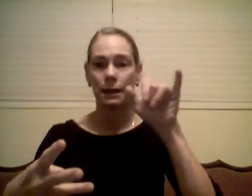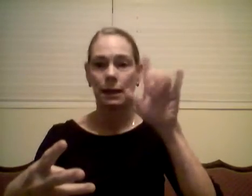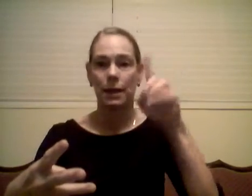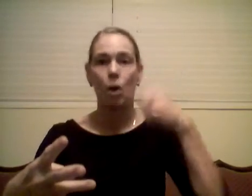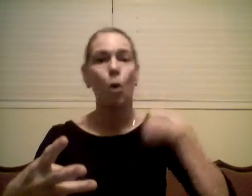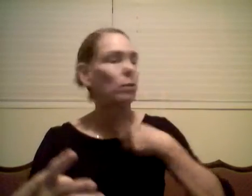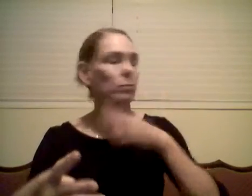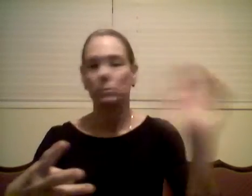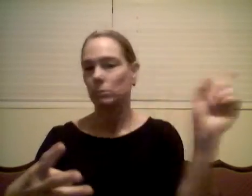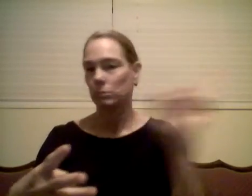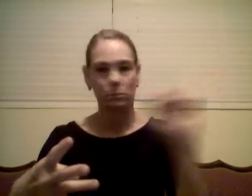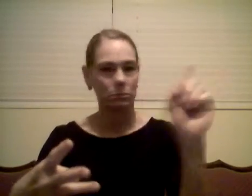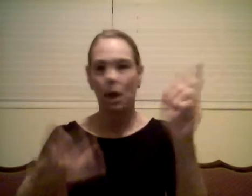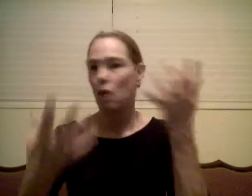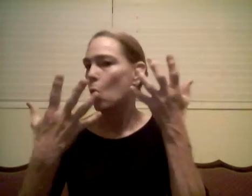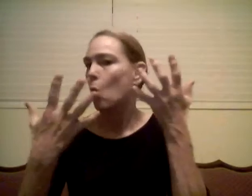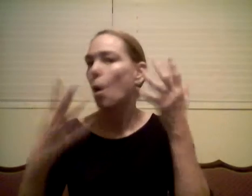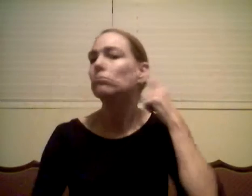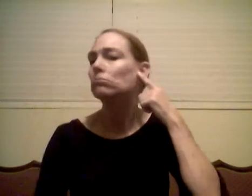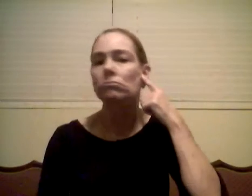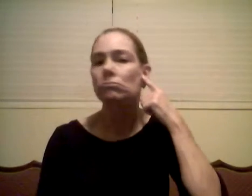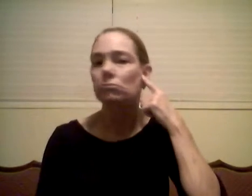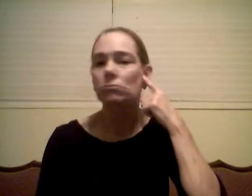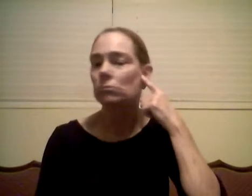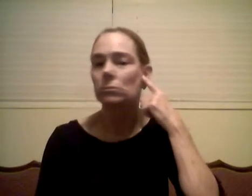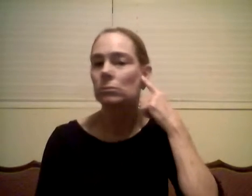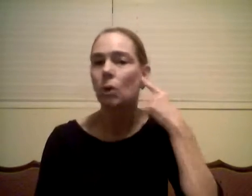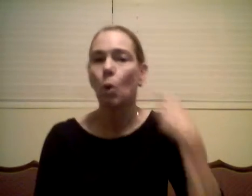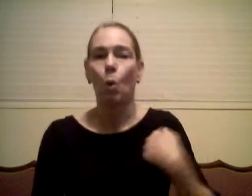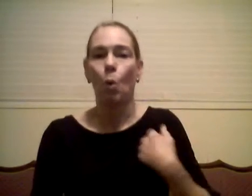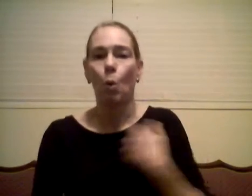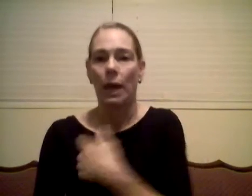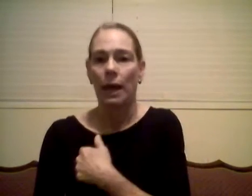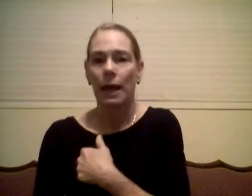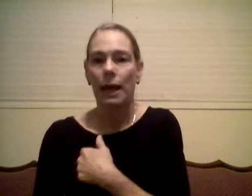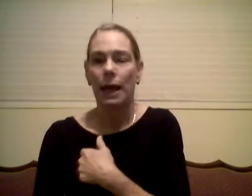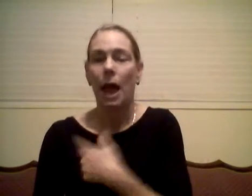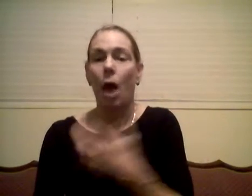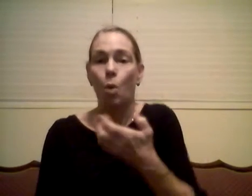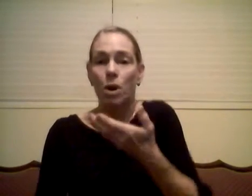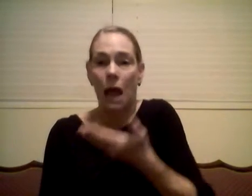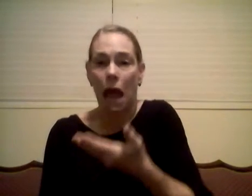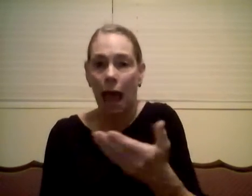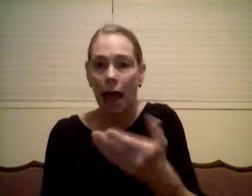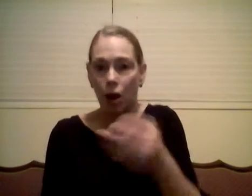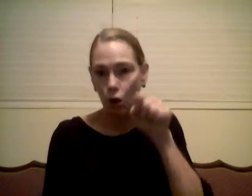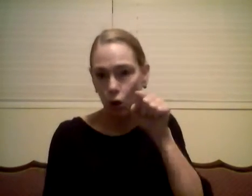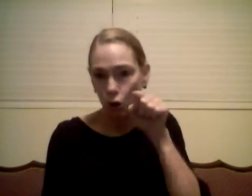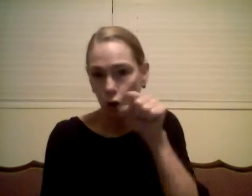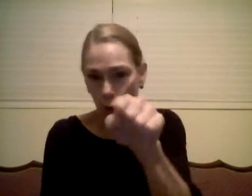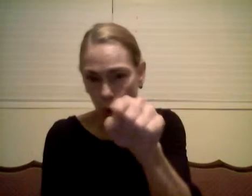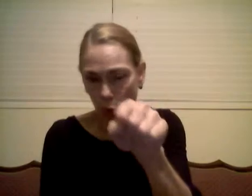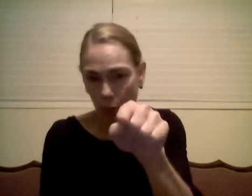blah. I'm not looking to hire we. I want to hire you. So you've got to start to feel comfortable saying, I did